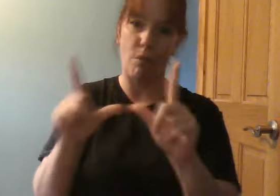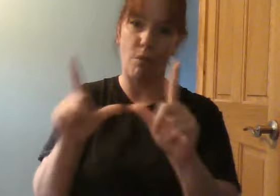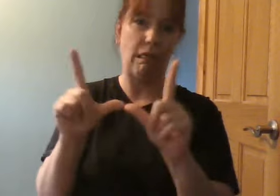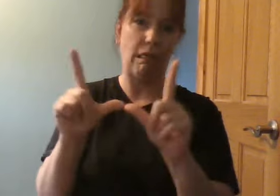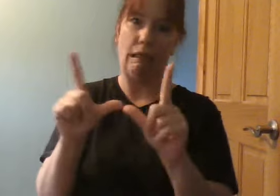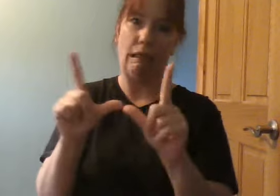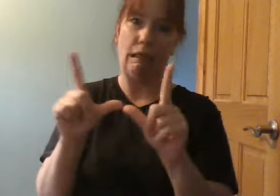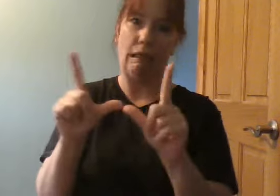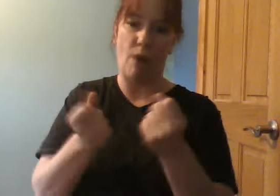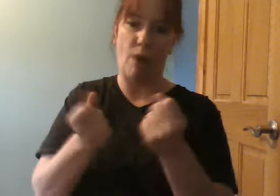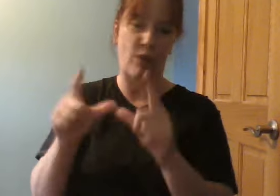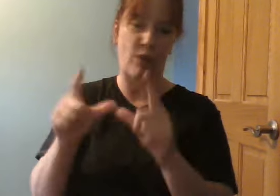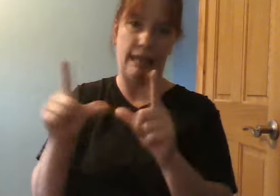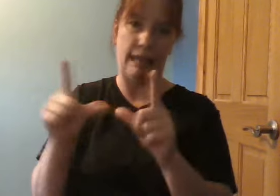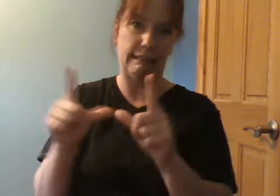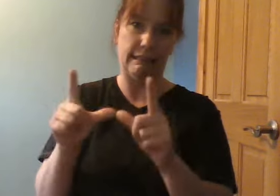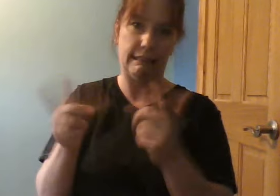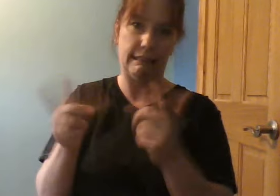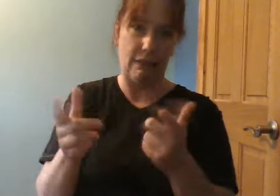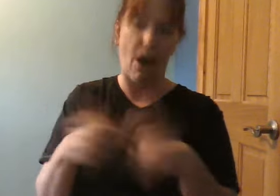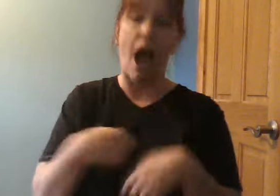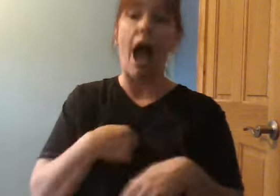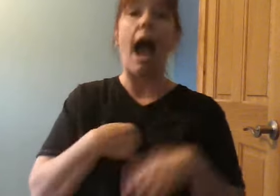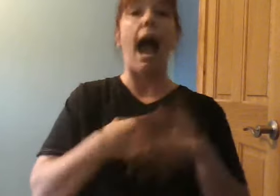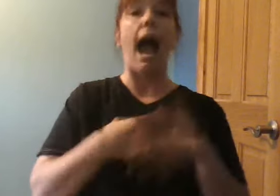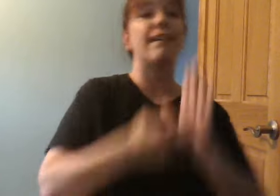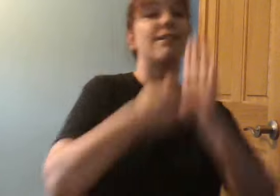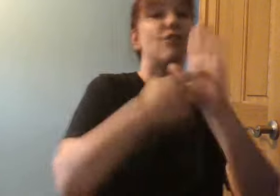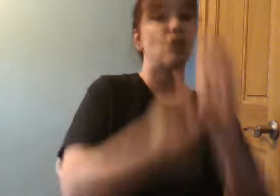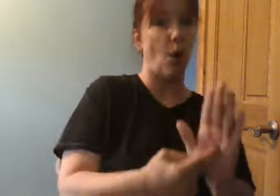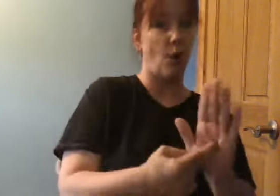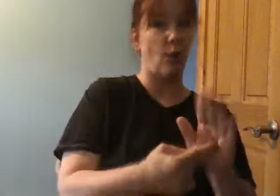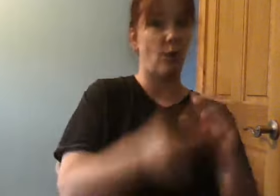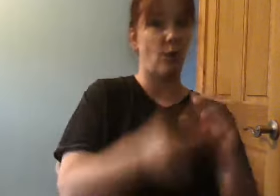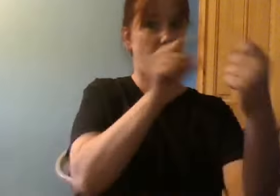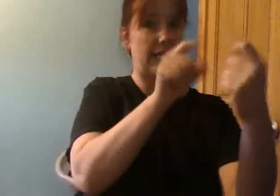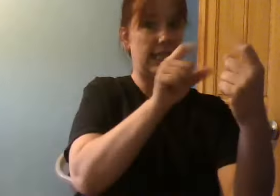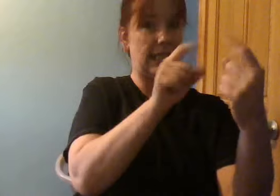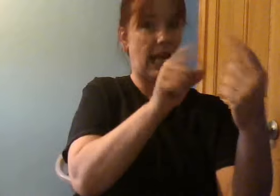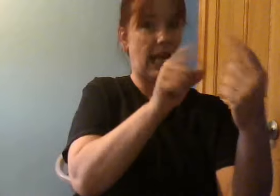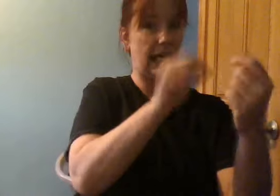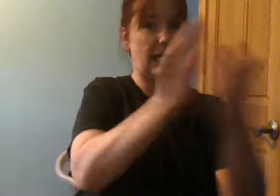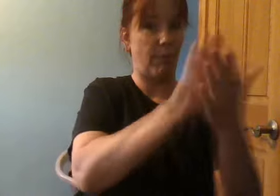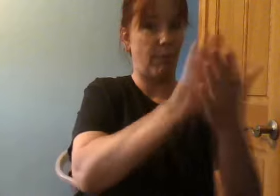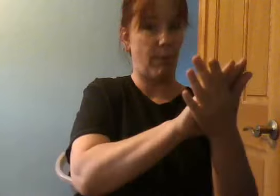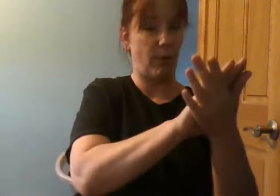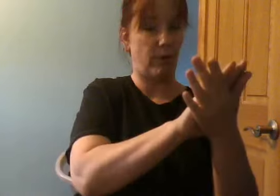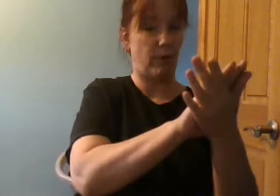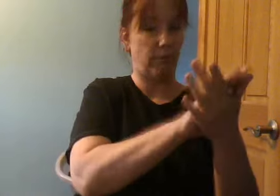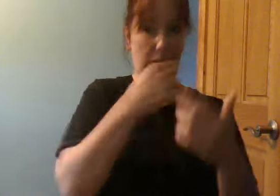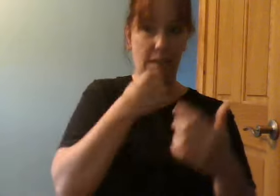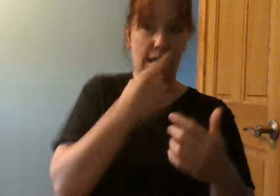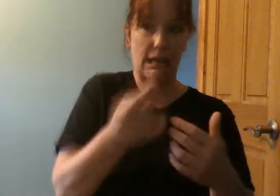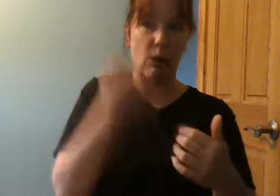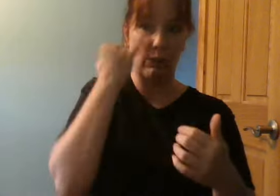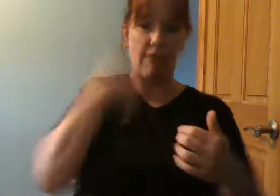my address, all these kind of things, I show you my psychic paper, and all it tells you is, am I over 18 or not? Right.